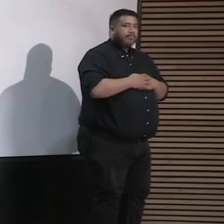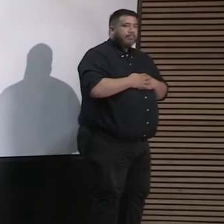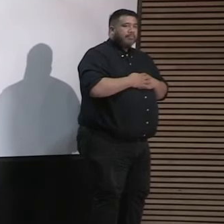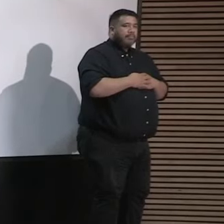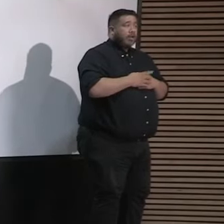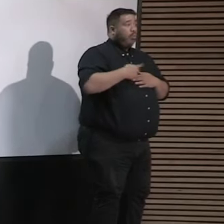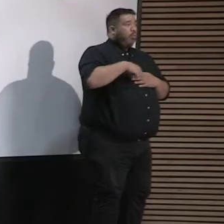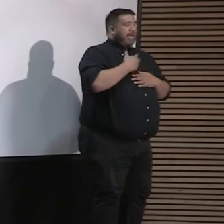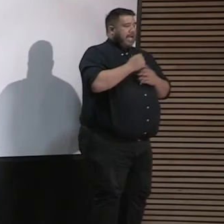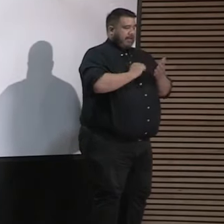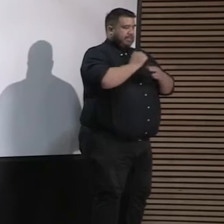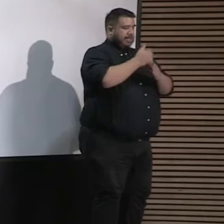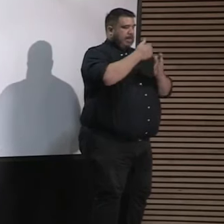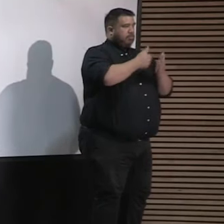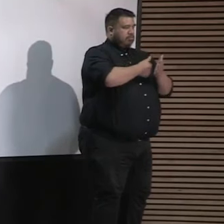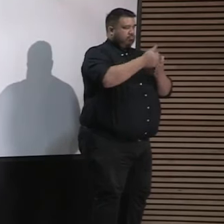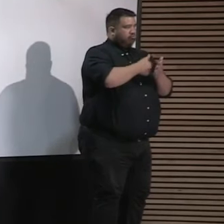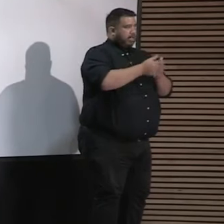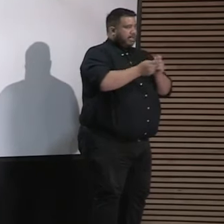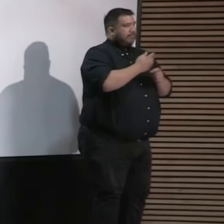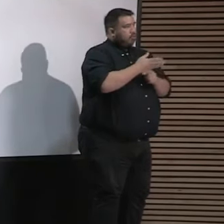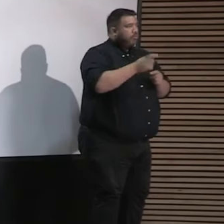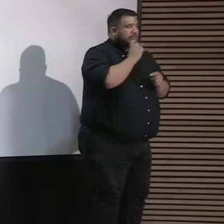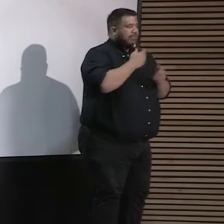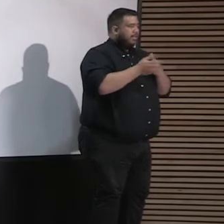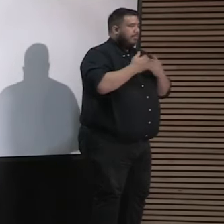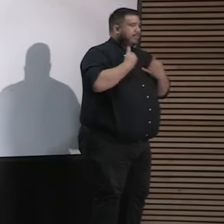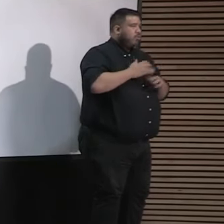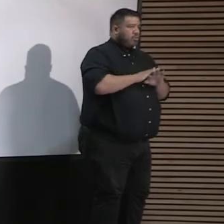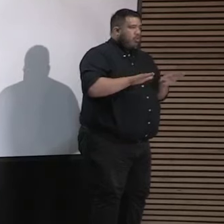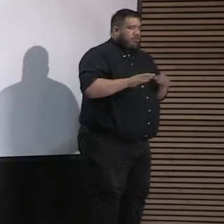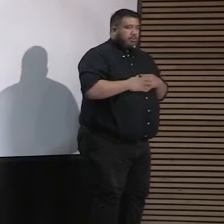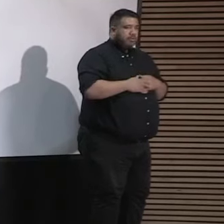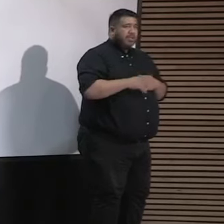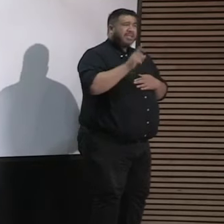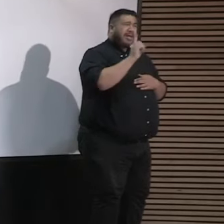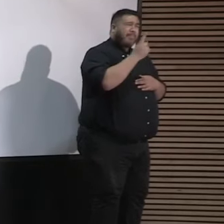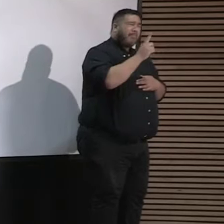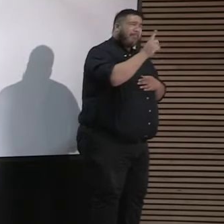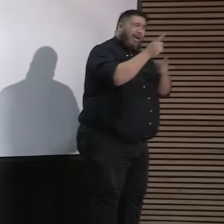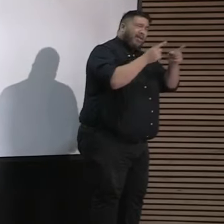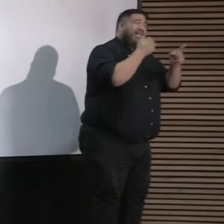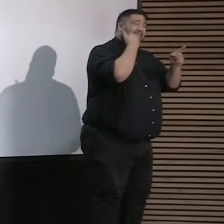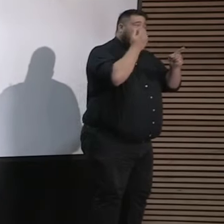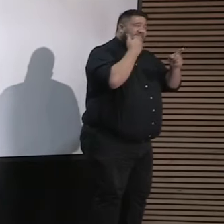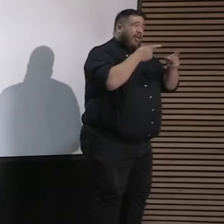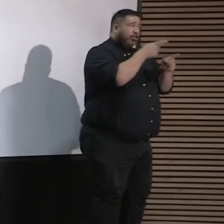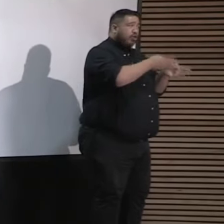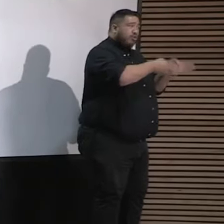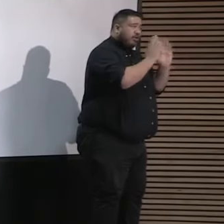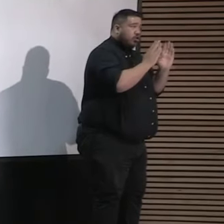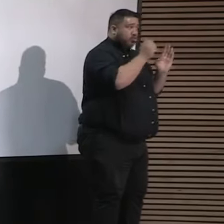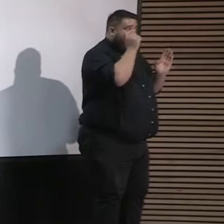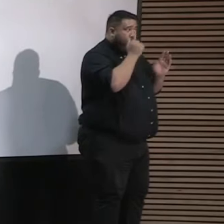that mandatory regime in place. And you would have been getting daily numbers of the tests coming out of those facilities, wouldn't you?